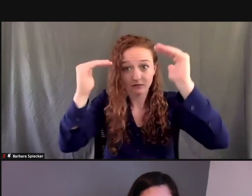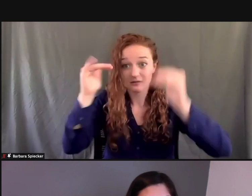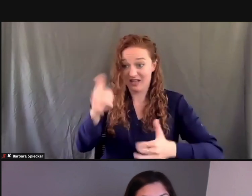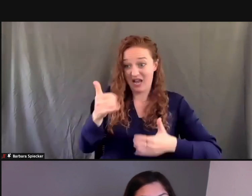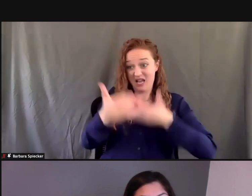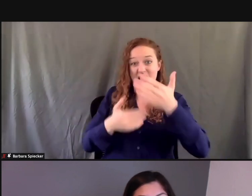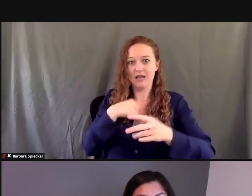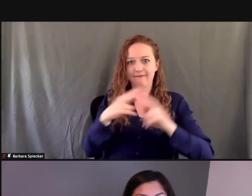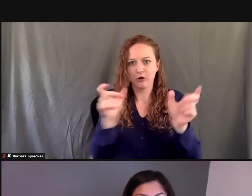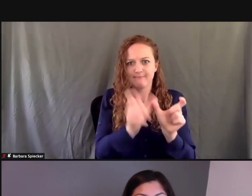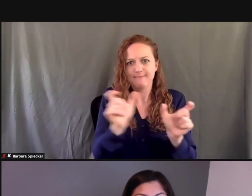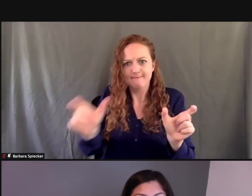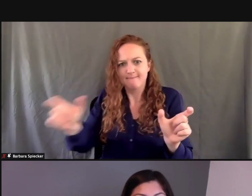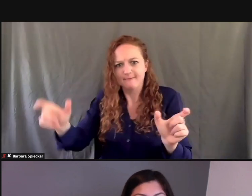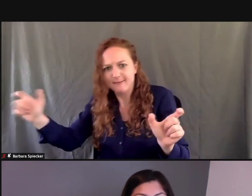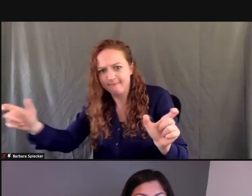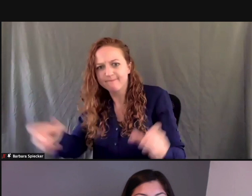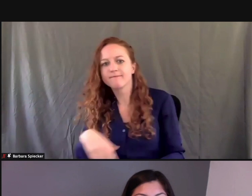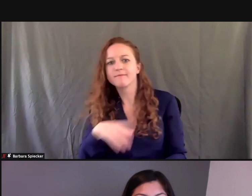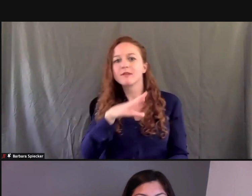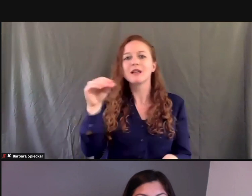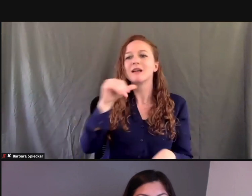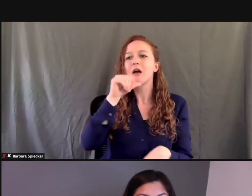when they're within this phases,